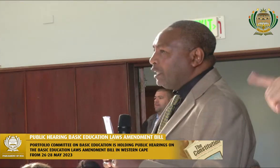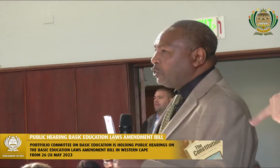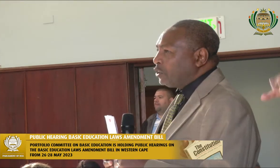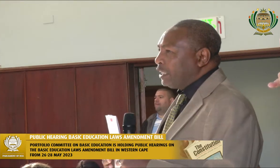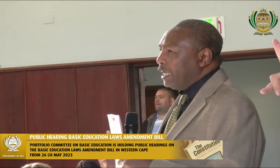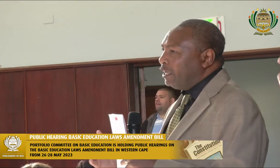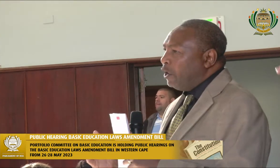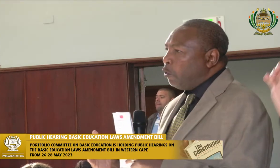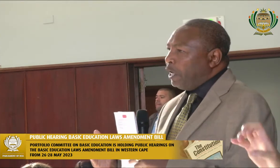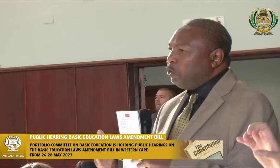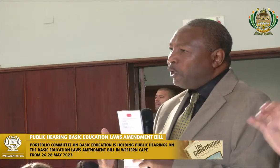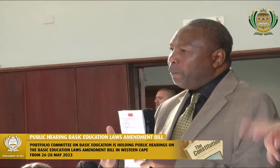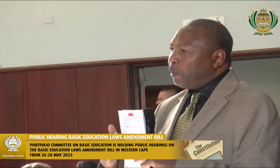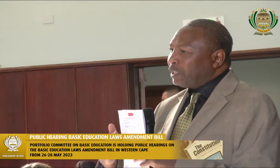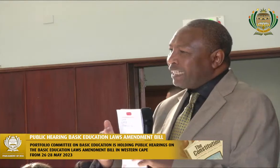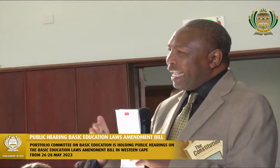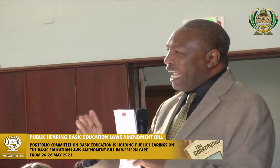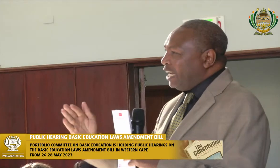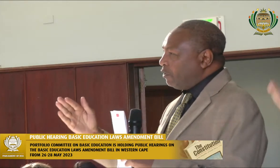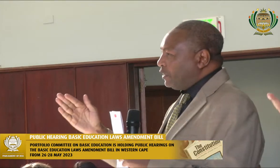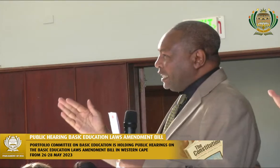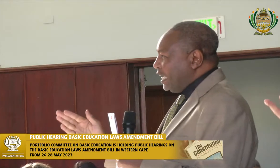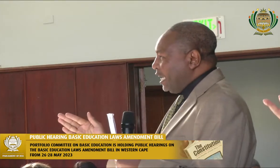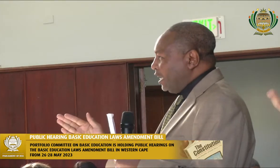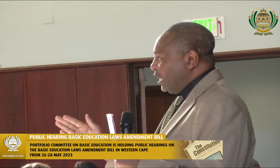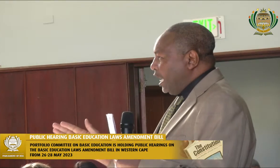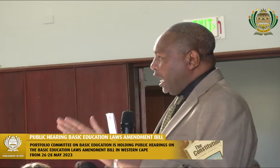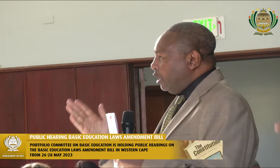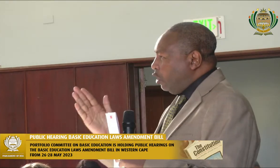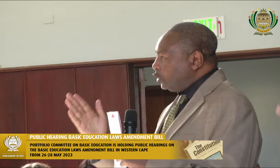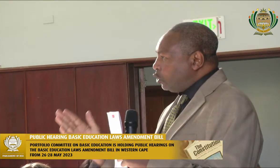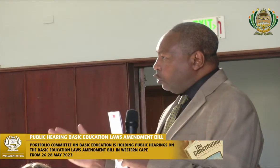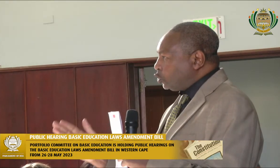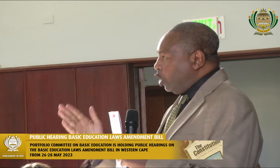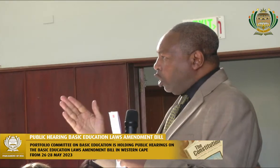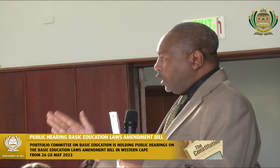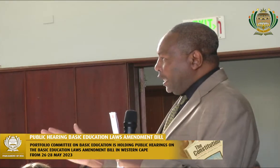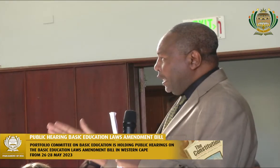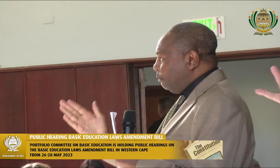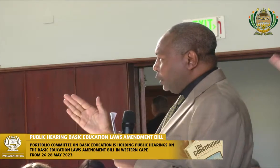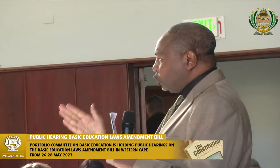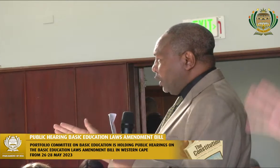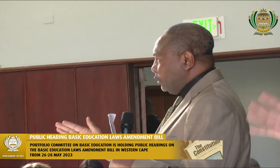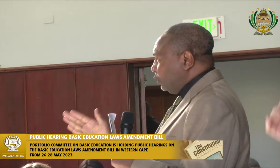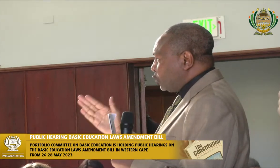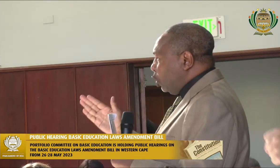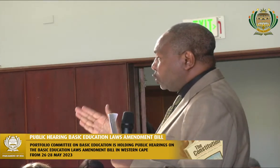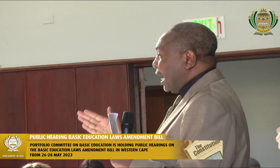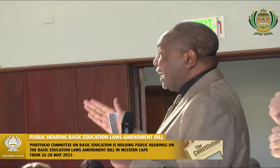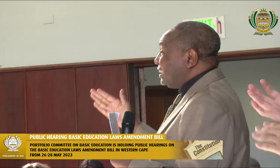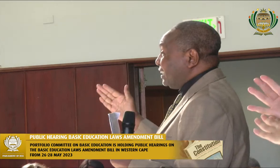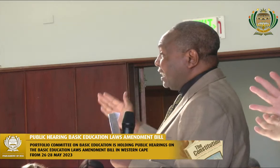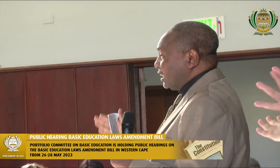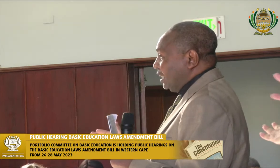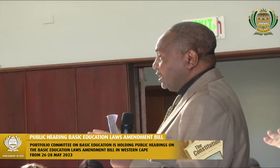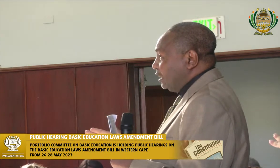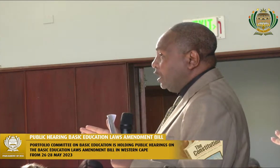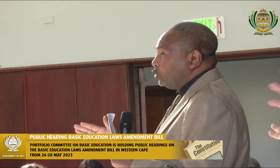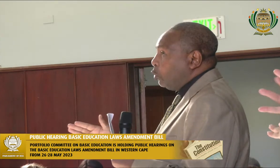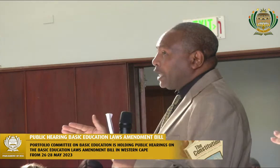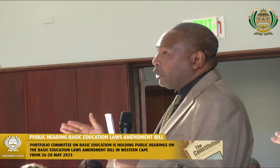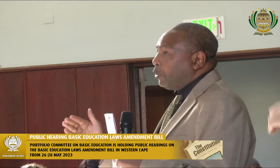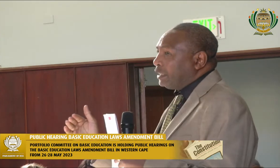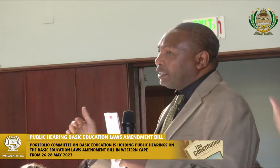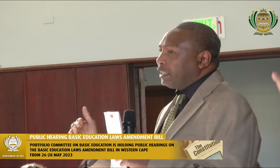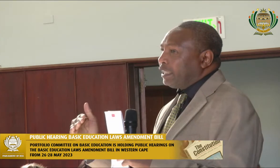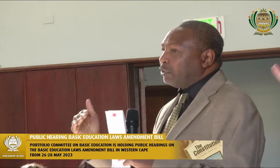we're beginning to say, when you report at the end of the year, a lot goes on in between, which goes undetected.